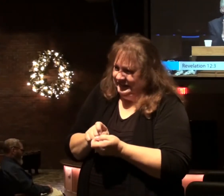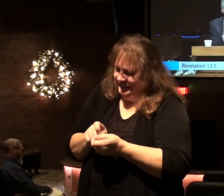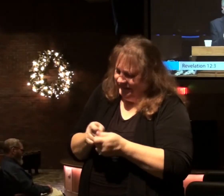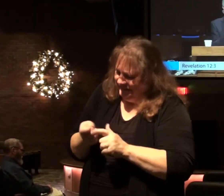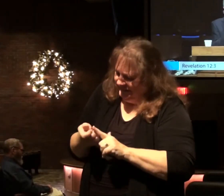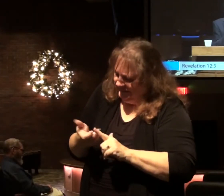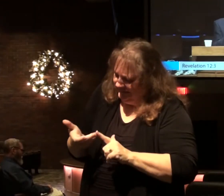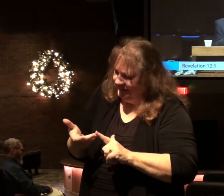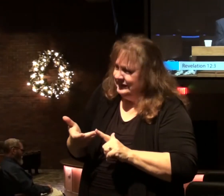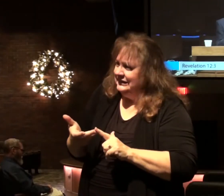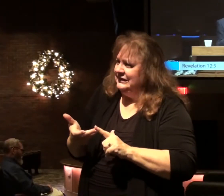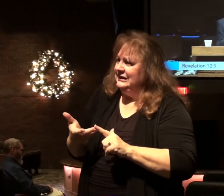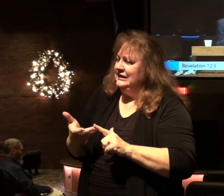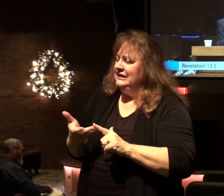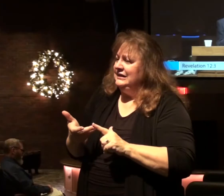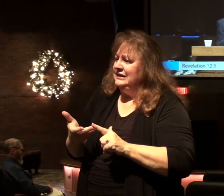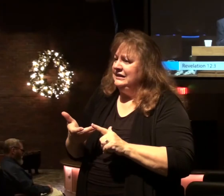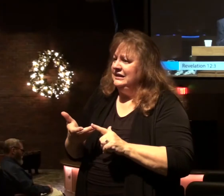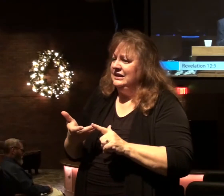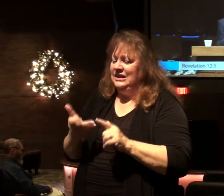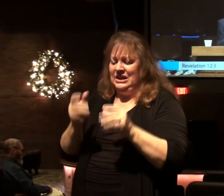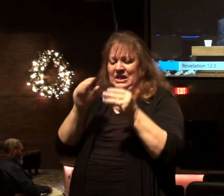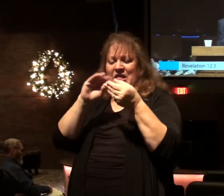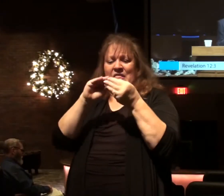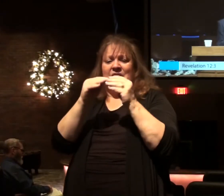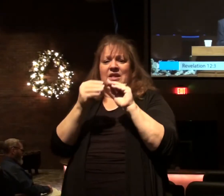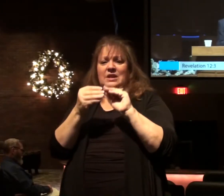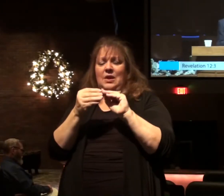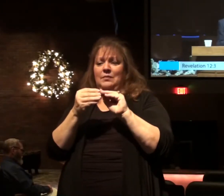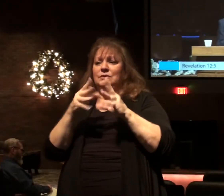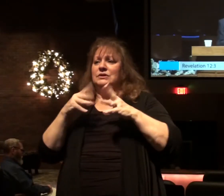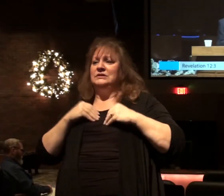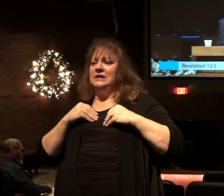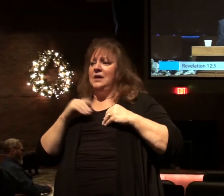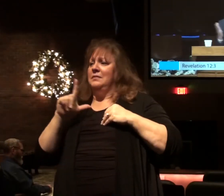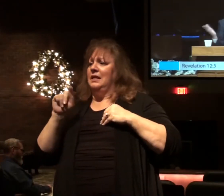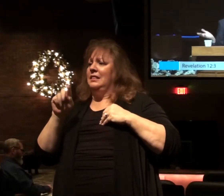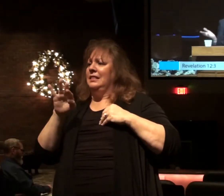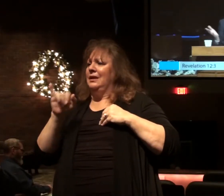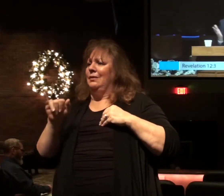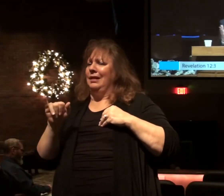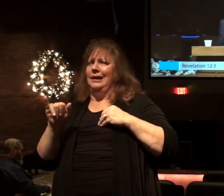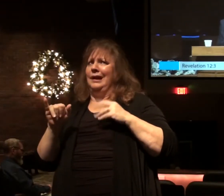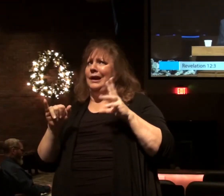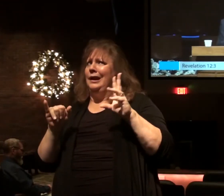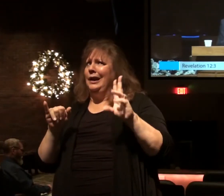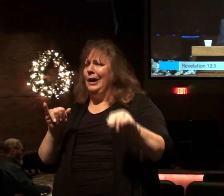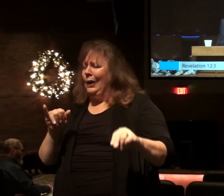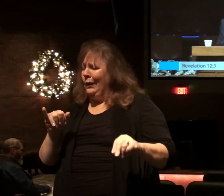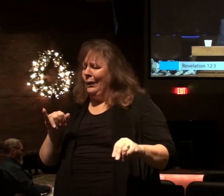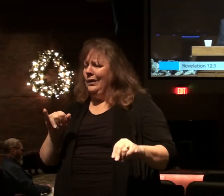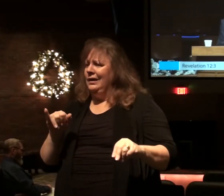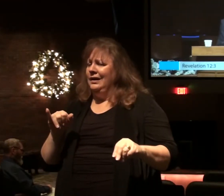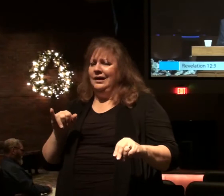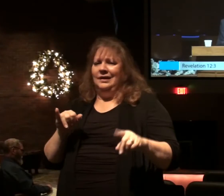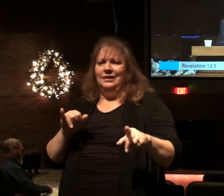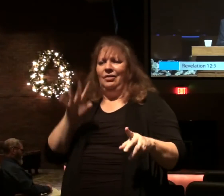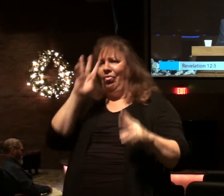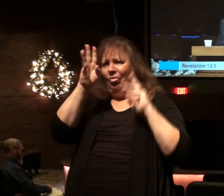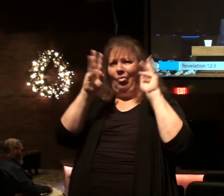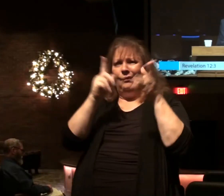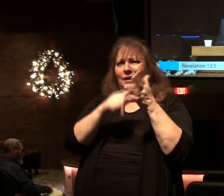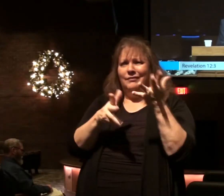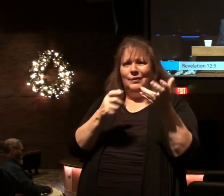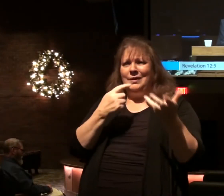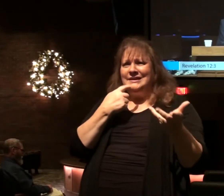people say none of the numbers in Revelation are to be taken literally. Well, no wonder Revelation doesn't make any sense. They make it say